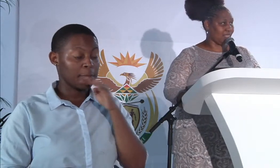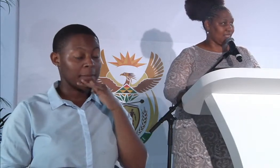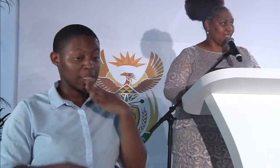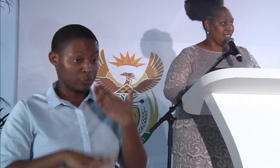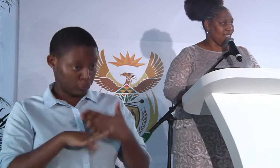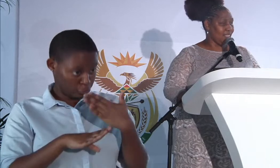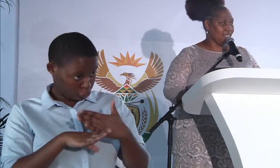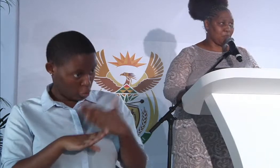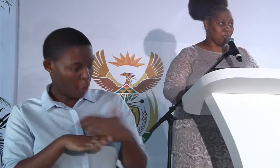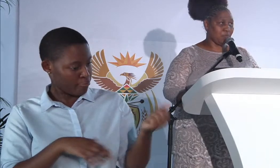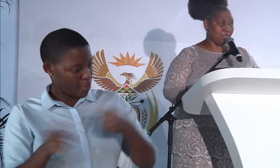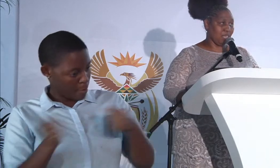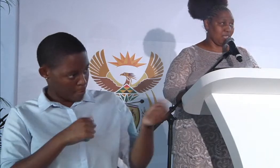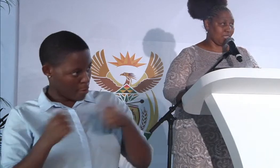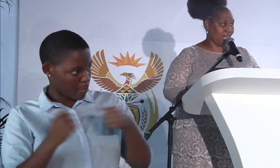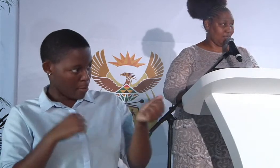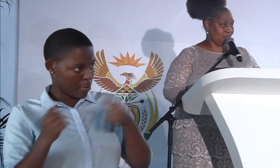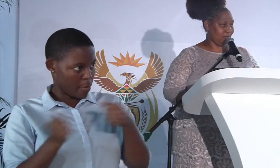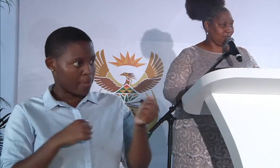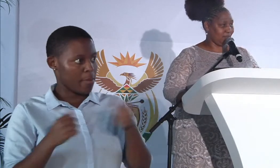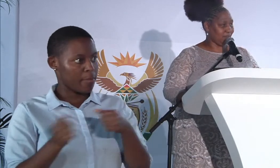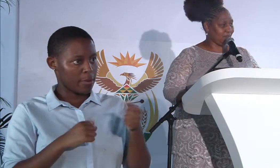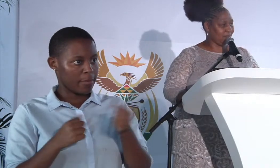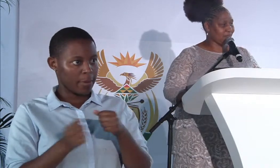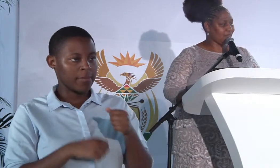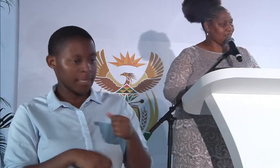jobs. Deputy Minister.